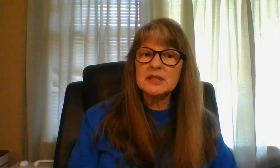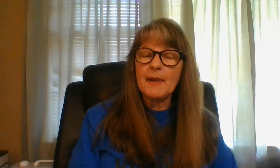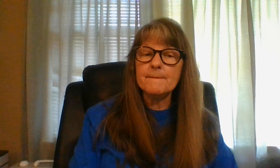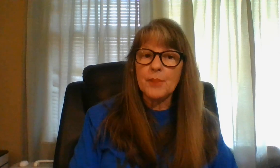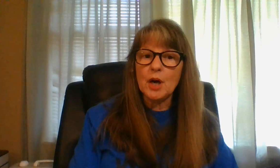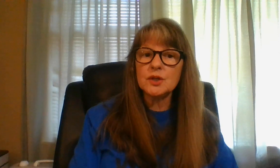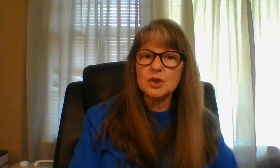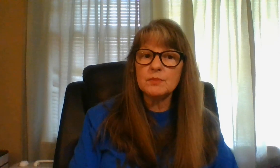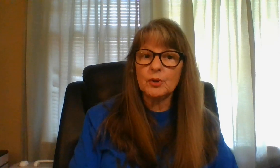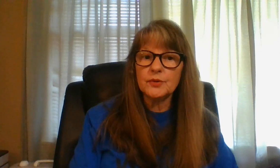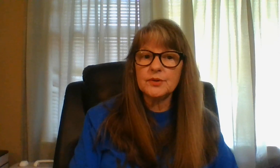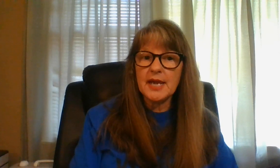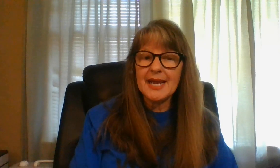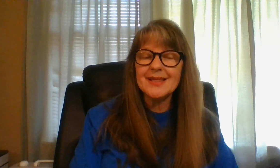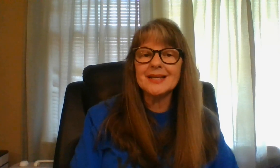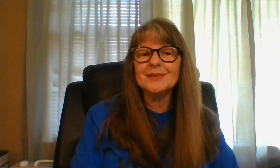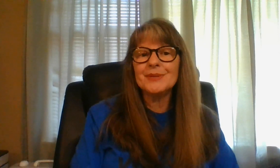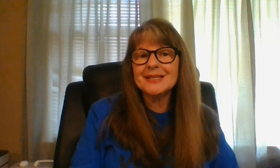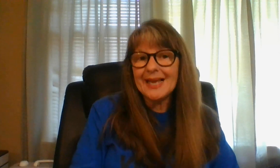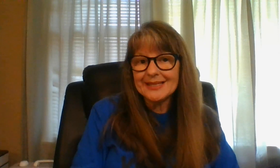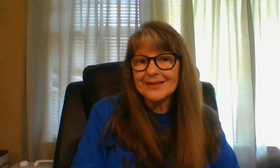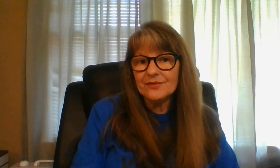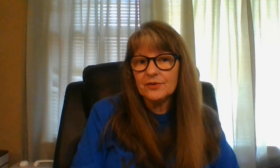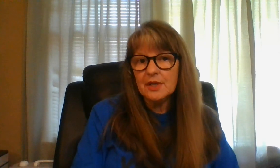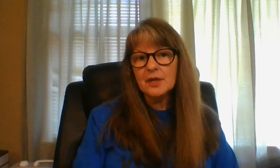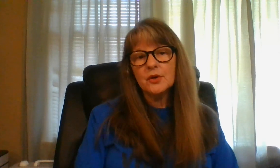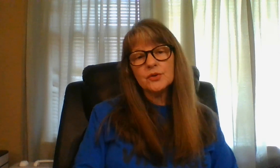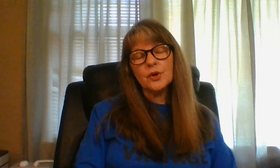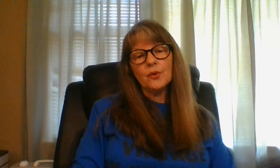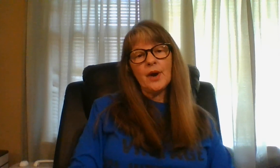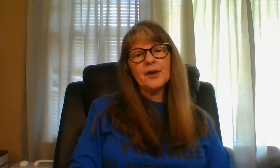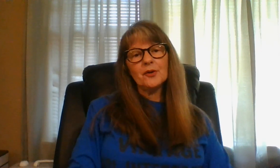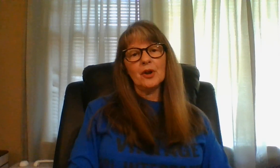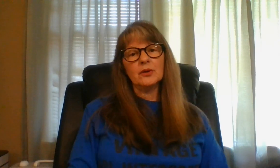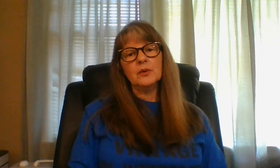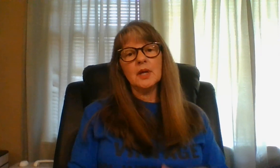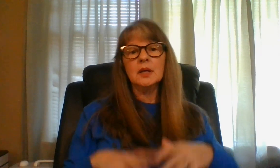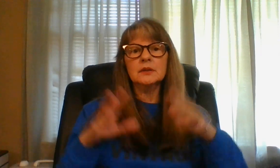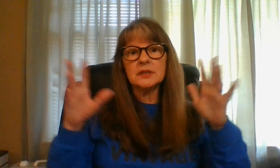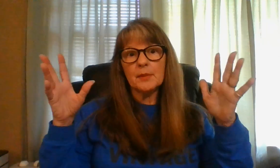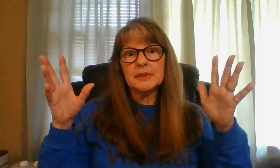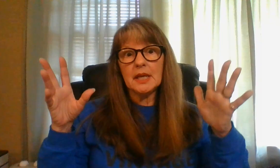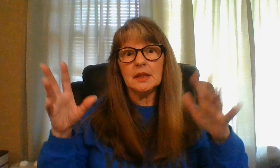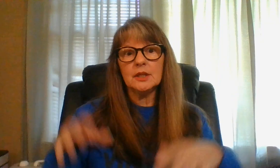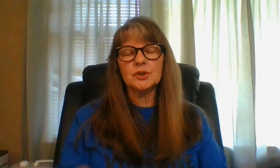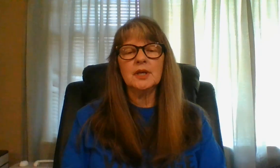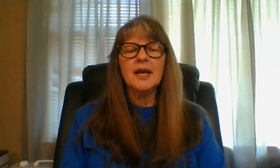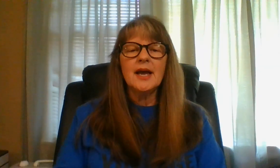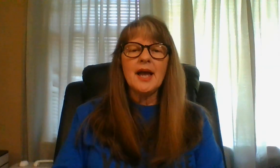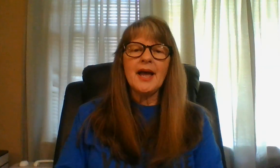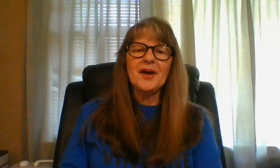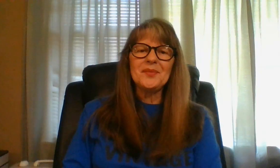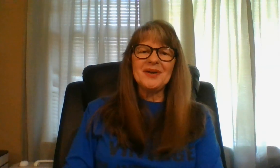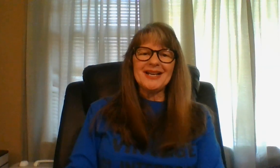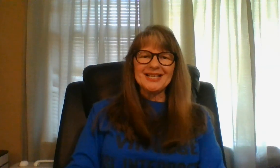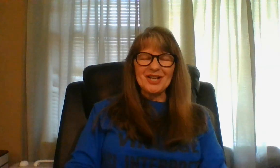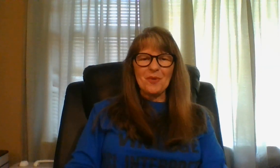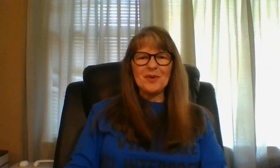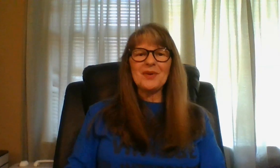it's my boss's birthday, that's possessive. So I know y'all are going, stop with the English. But we